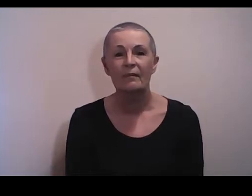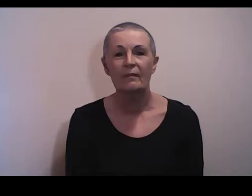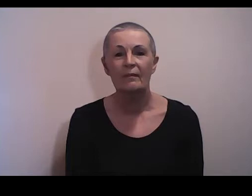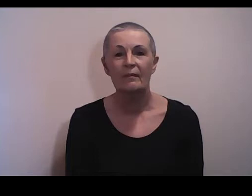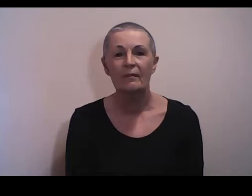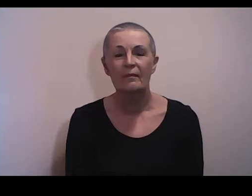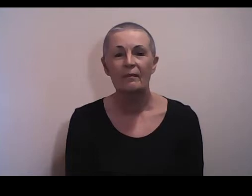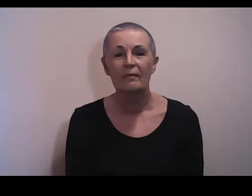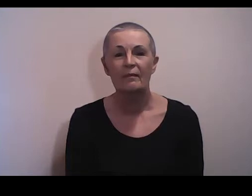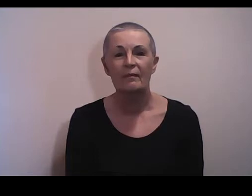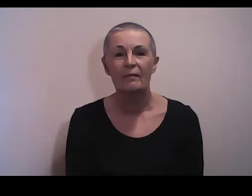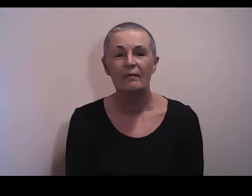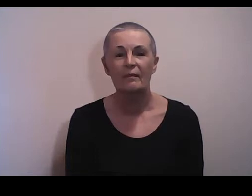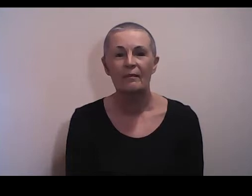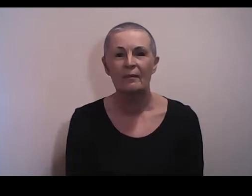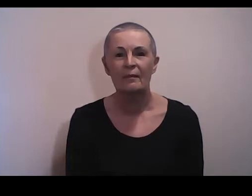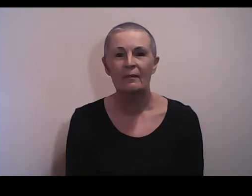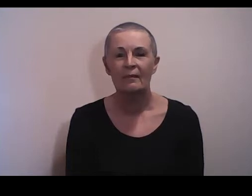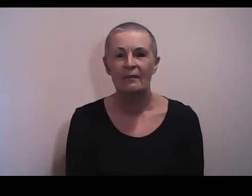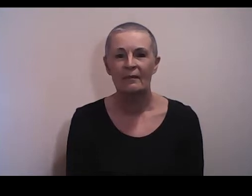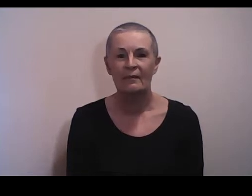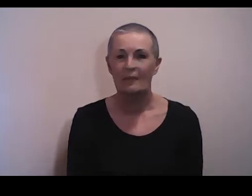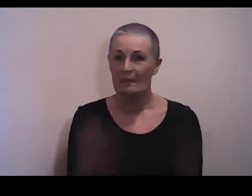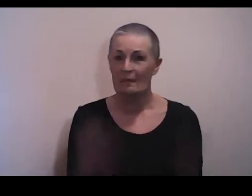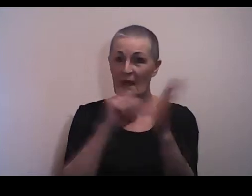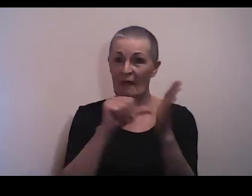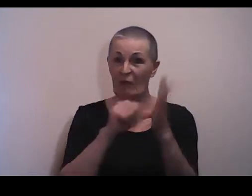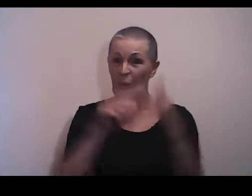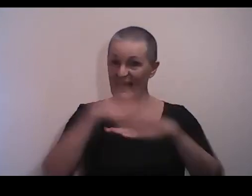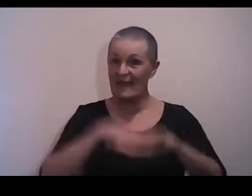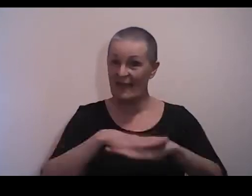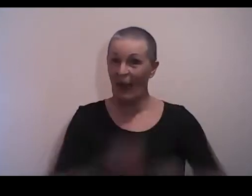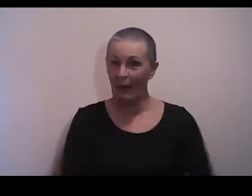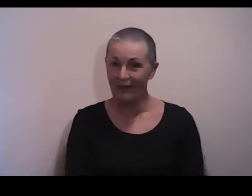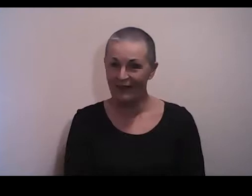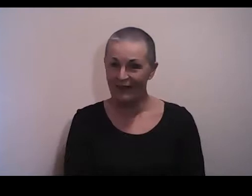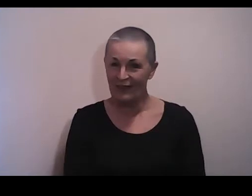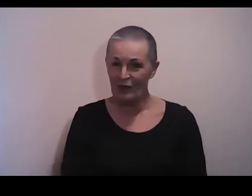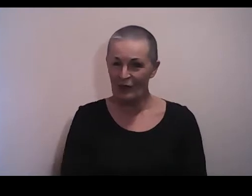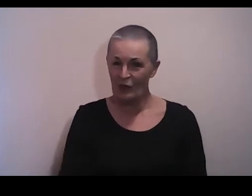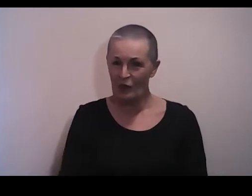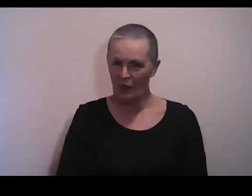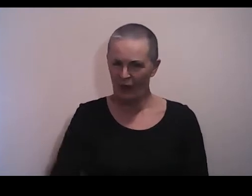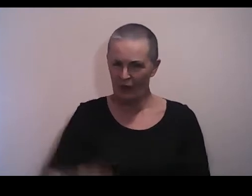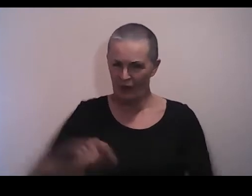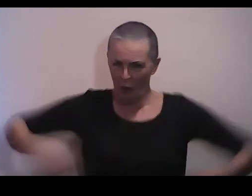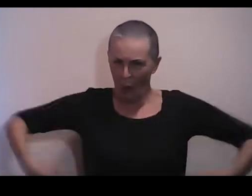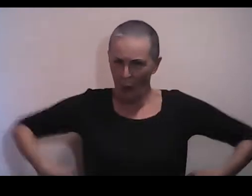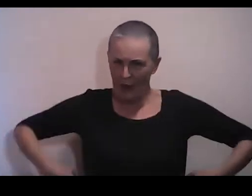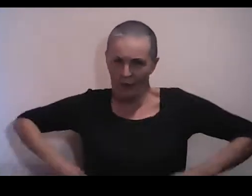It's actually more difficult sitting on a chair, because you're really having to twist your waist.